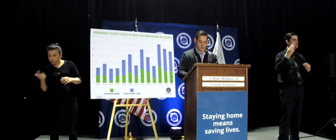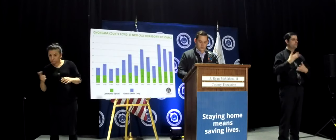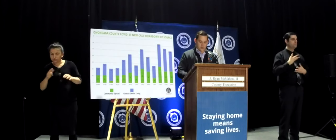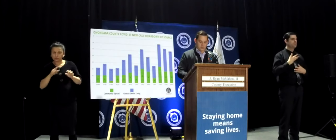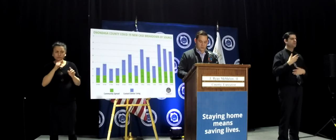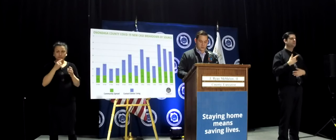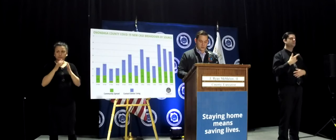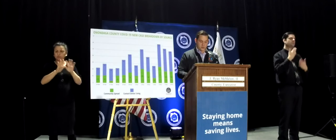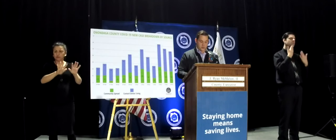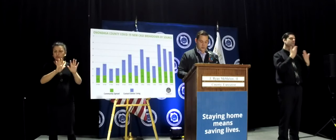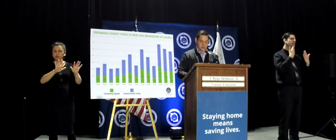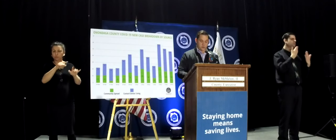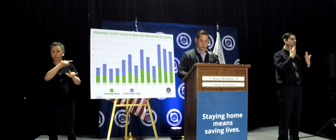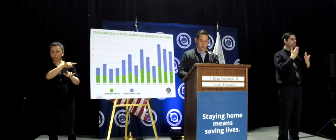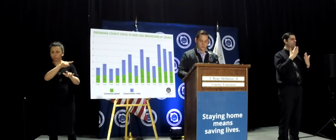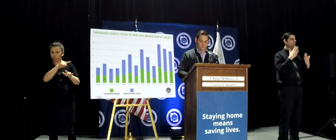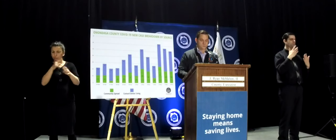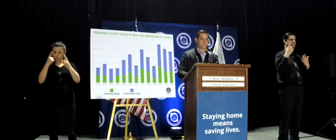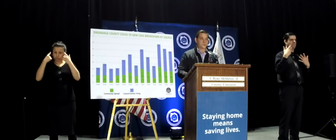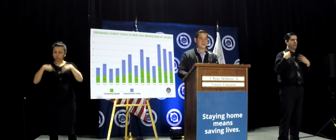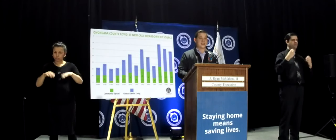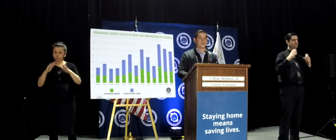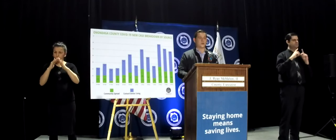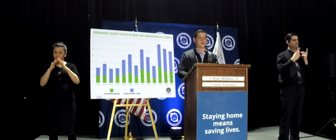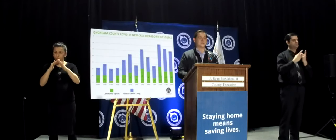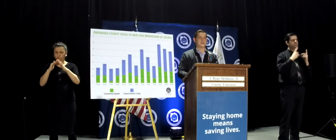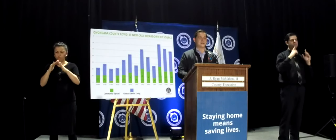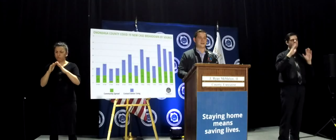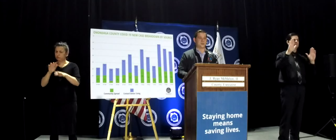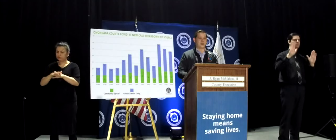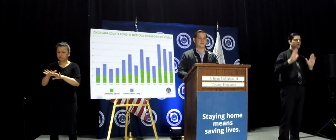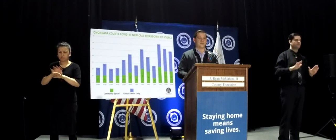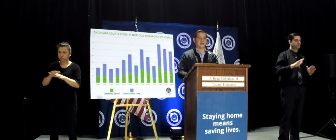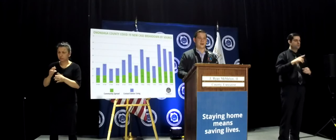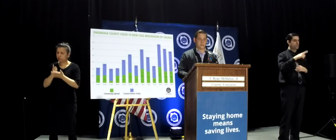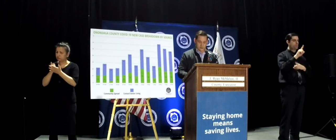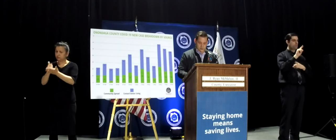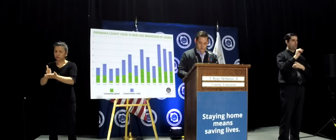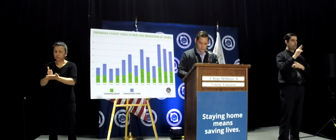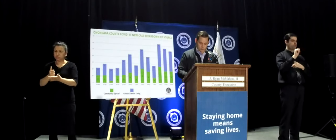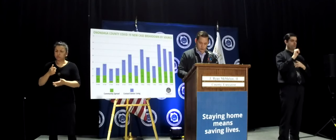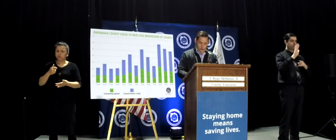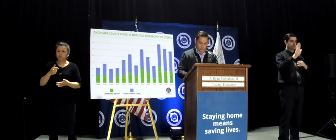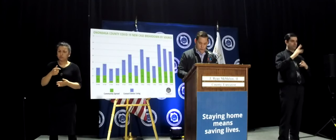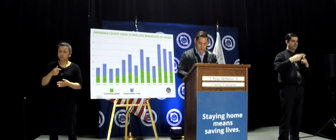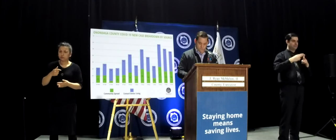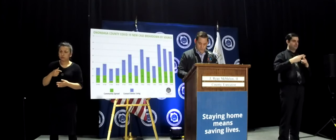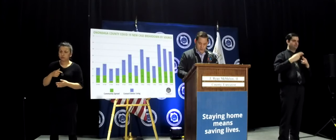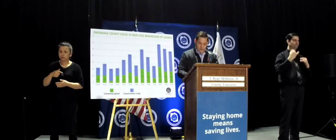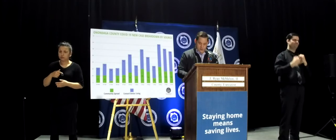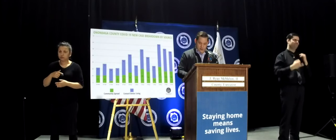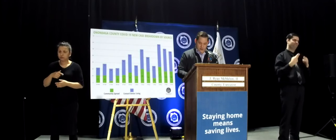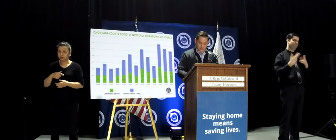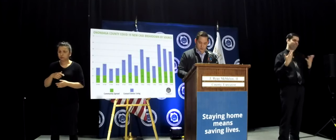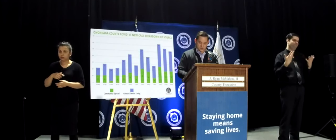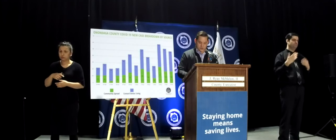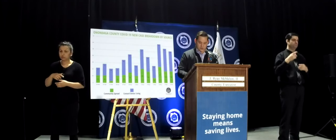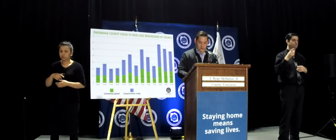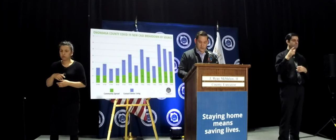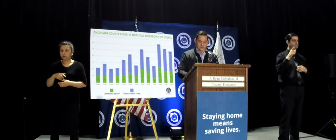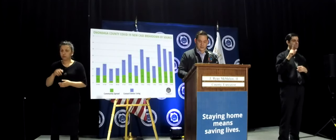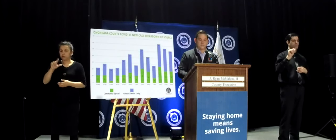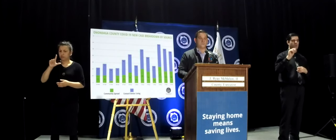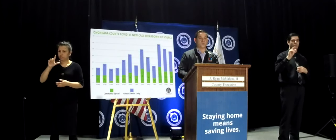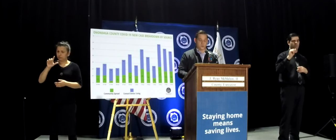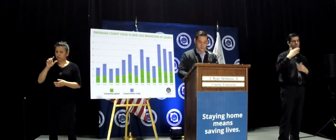is, particularly Laura. I don't know Laura's last name, but I'll have to find out. So good job, Laura. And how much